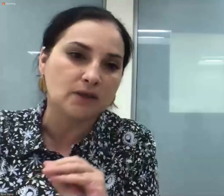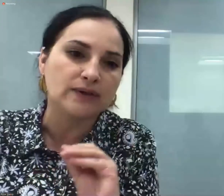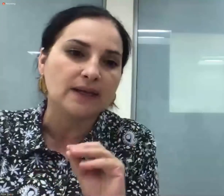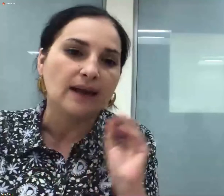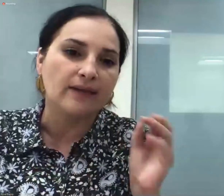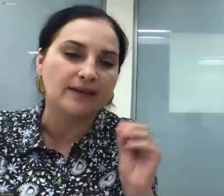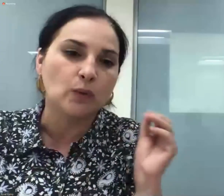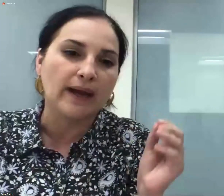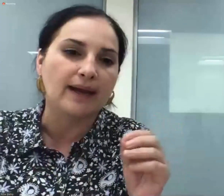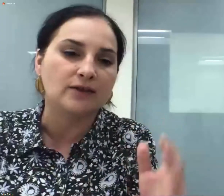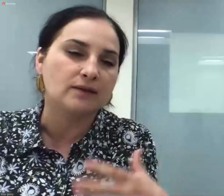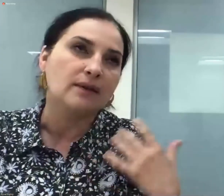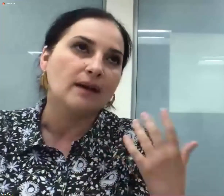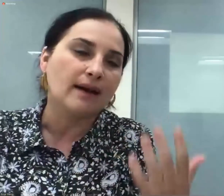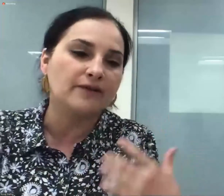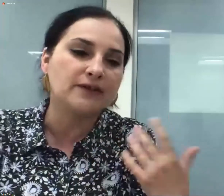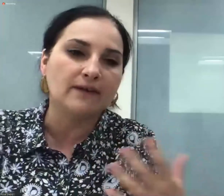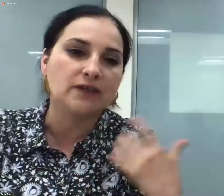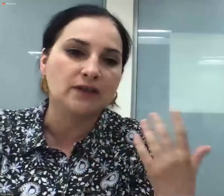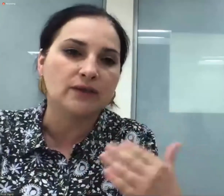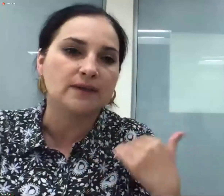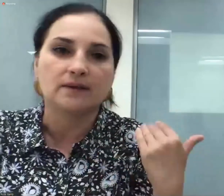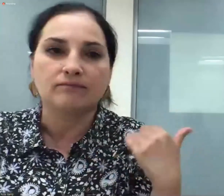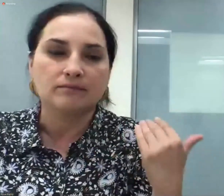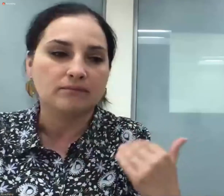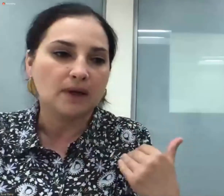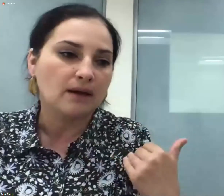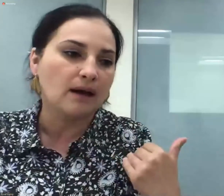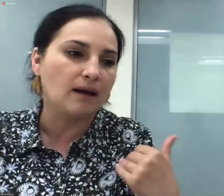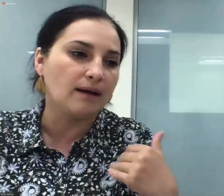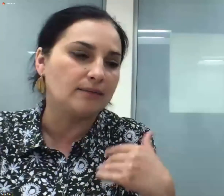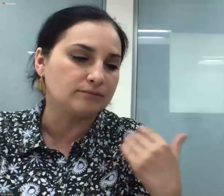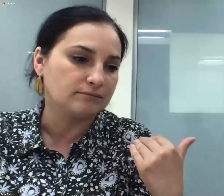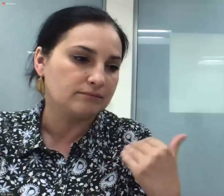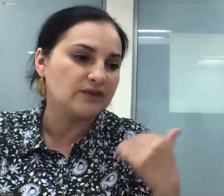in discourse, and this way it kind of serves discourse